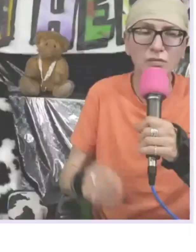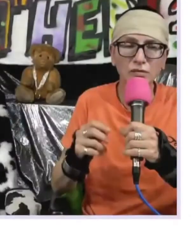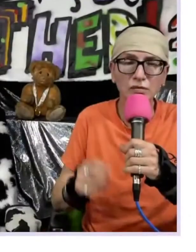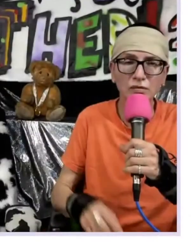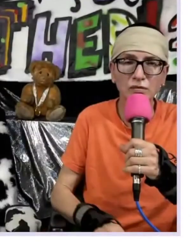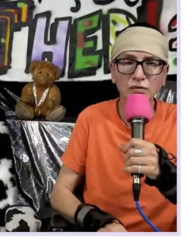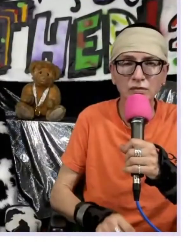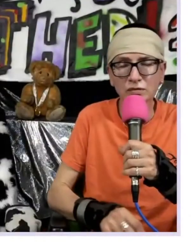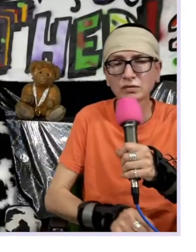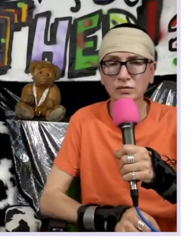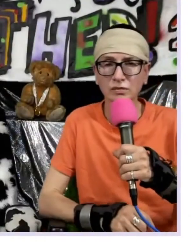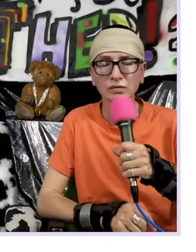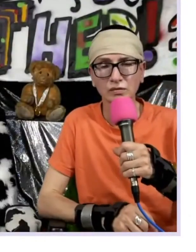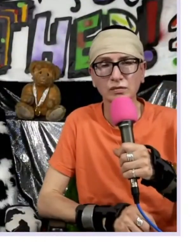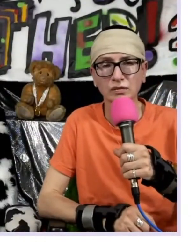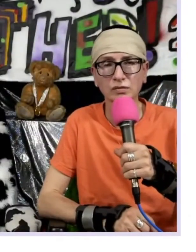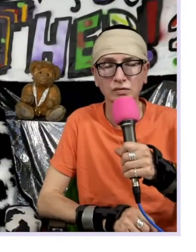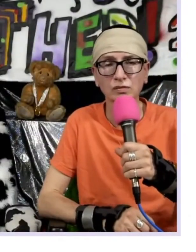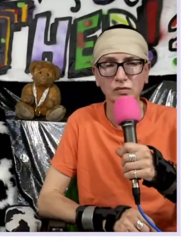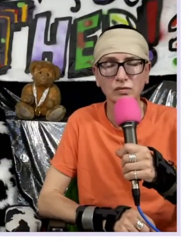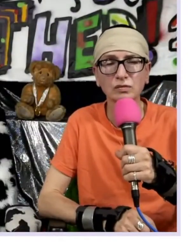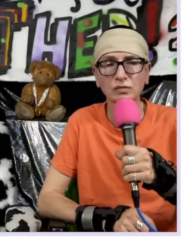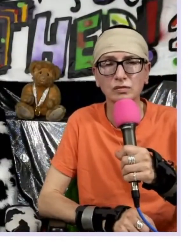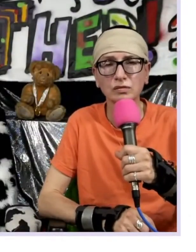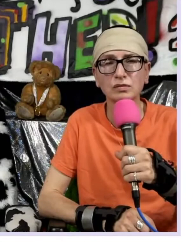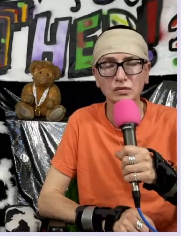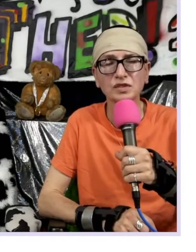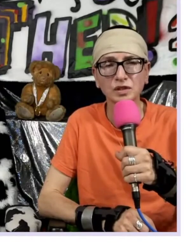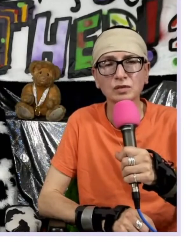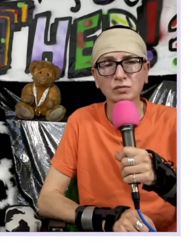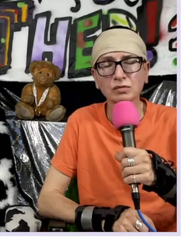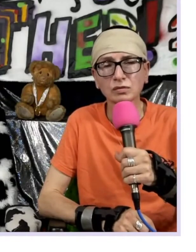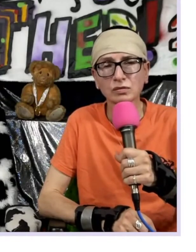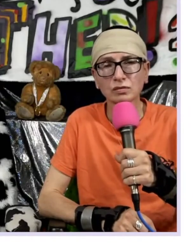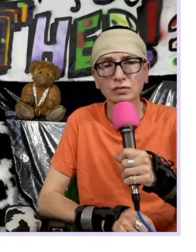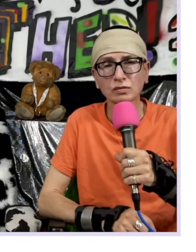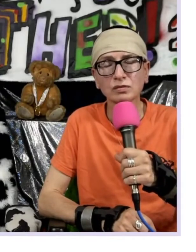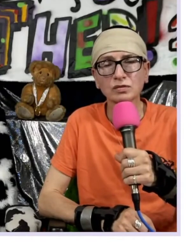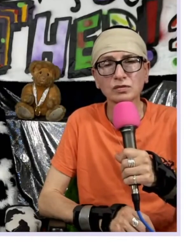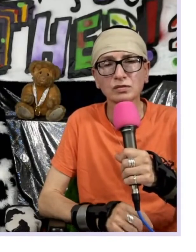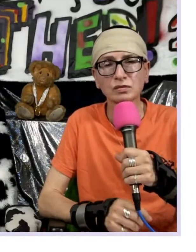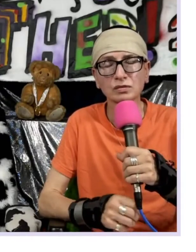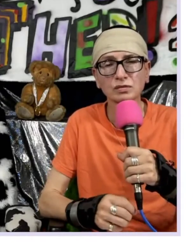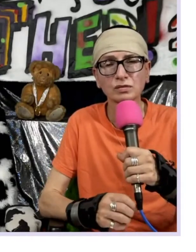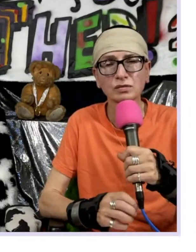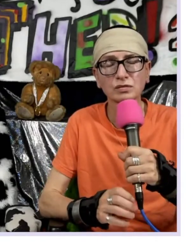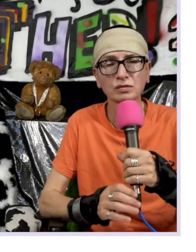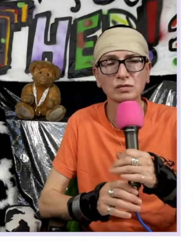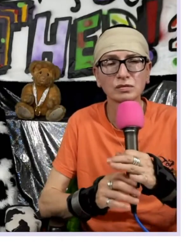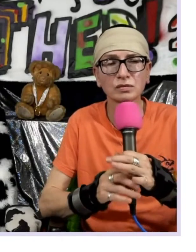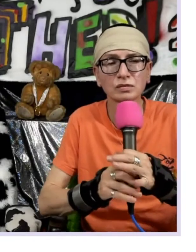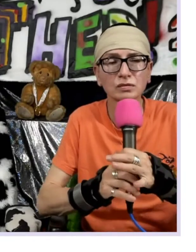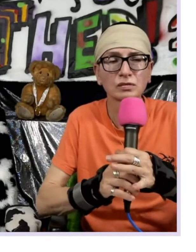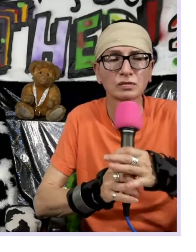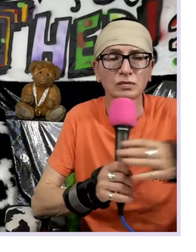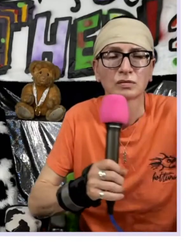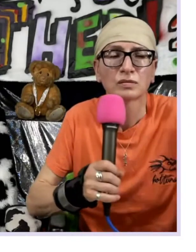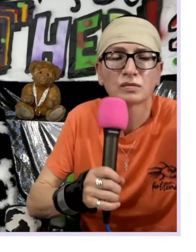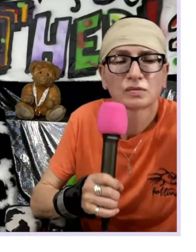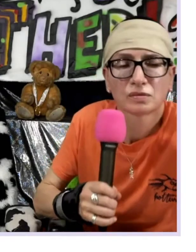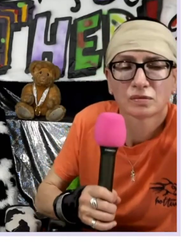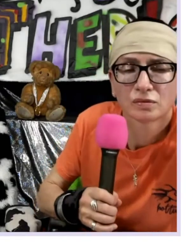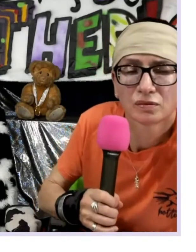unions themselves, so the university buildings, for example, and bars, make it almost a compulsory thing, so it